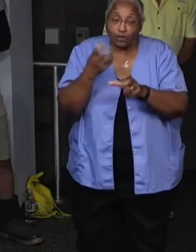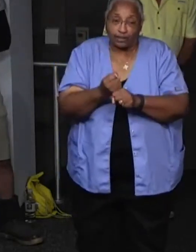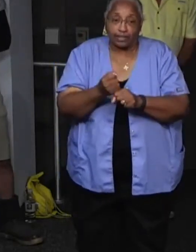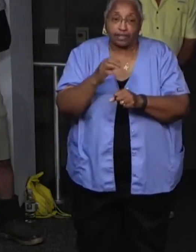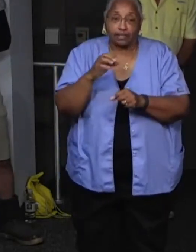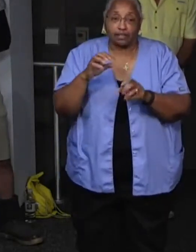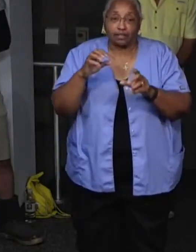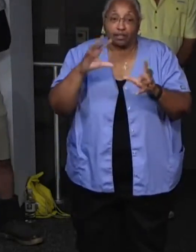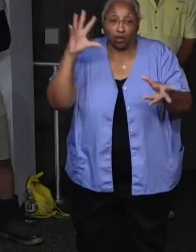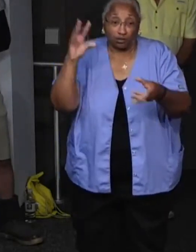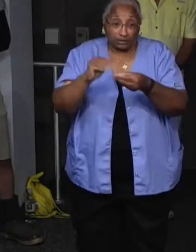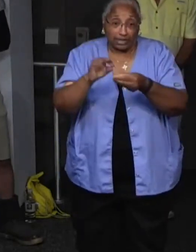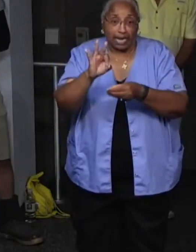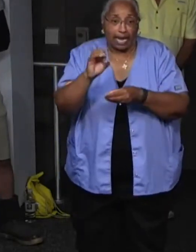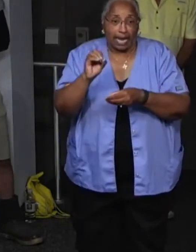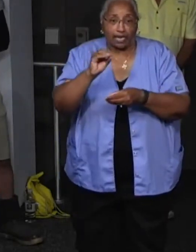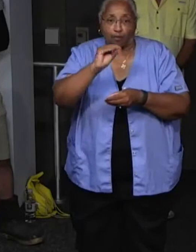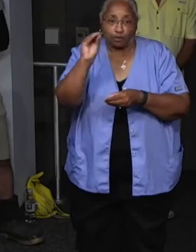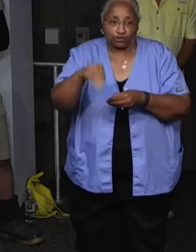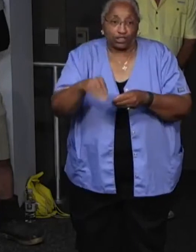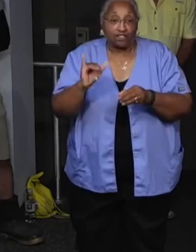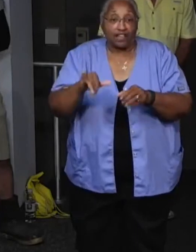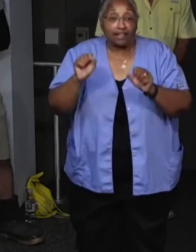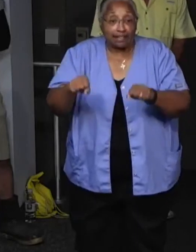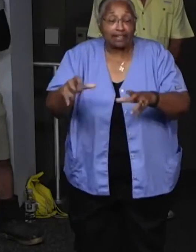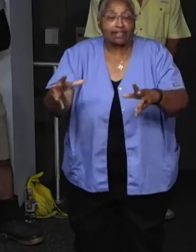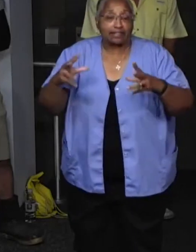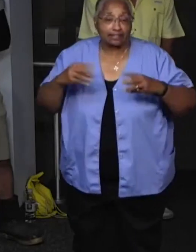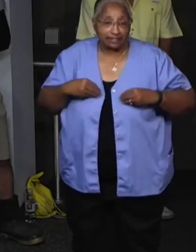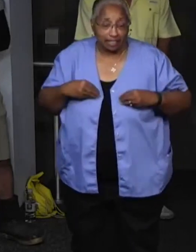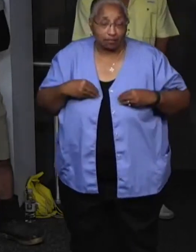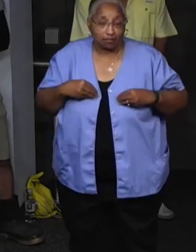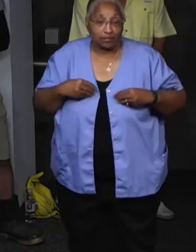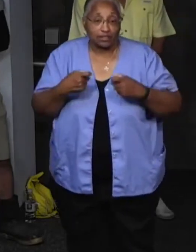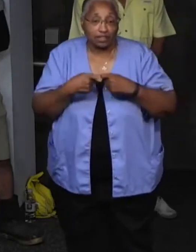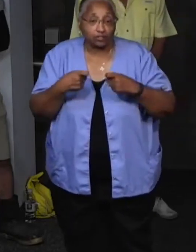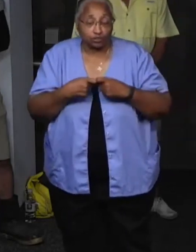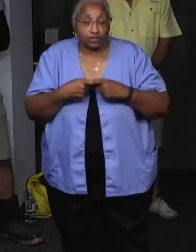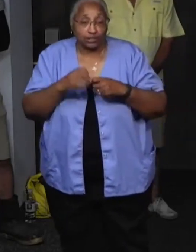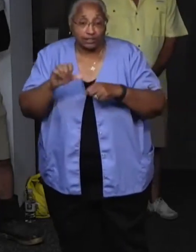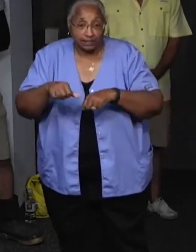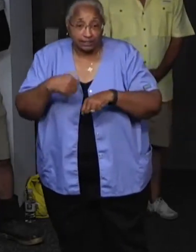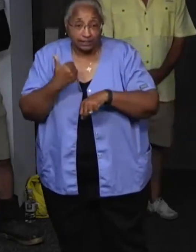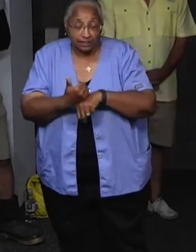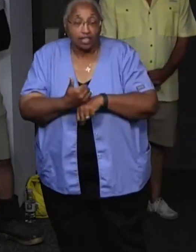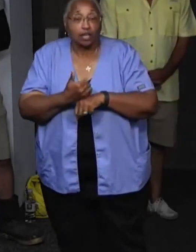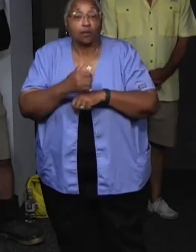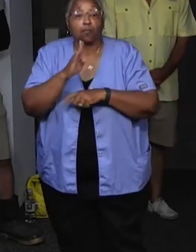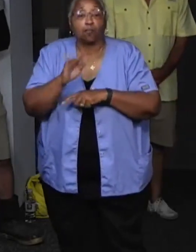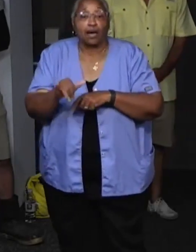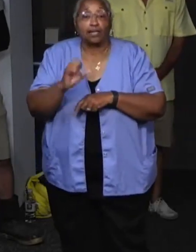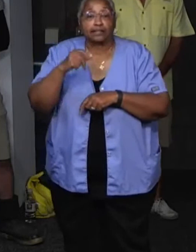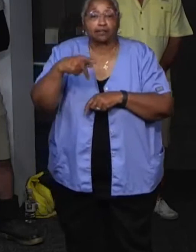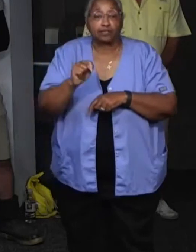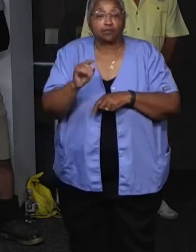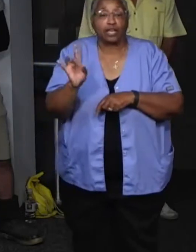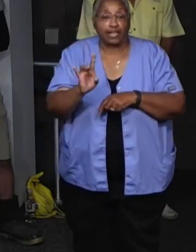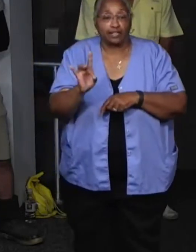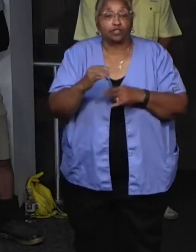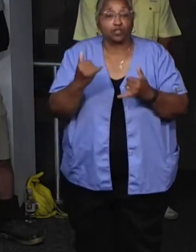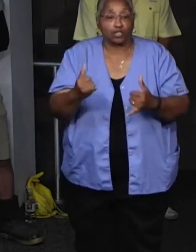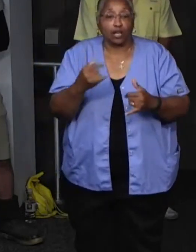of the customers who can take power restored by September 8th. So we're paring it down a little bit further to tell you, so